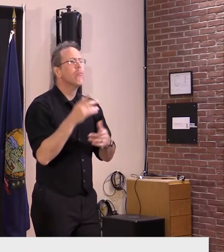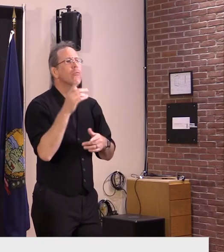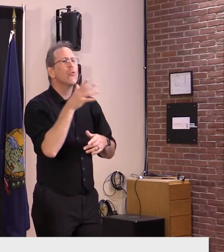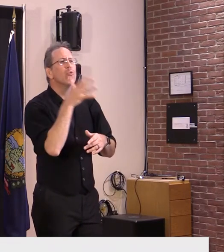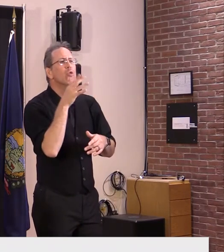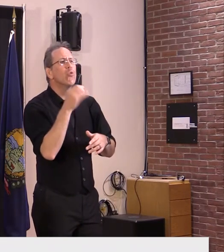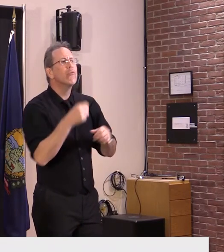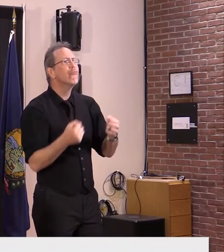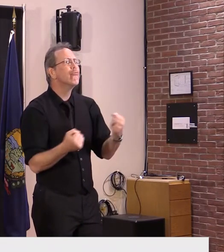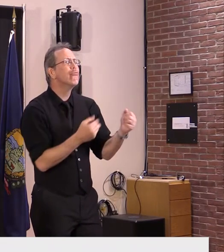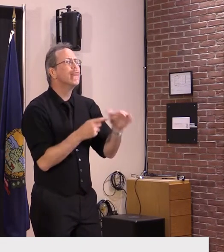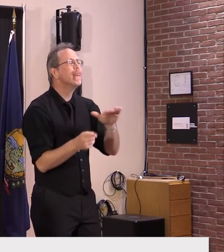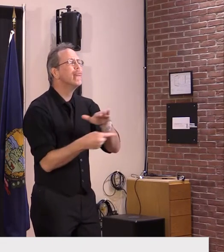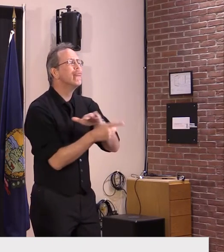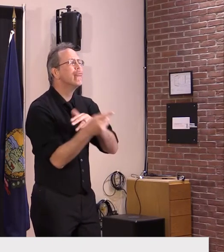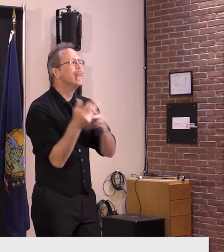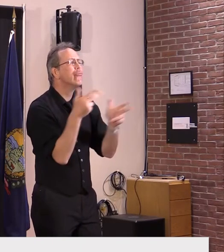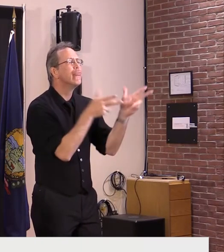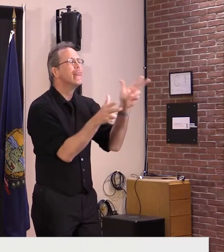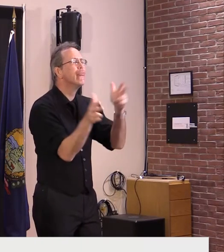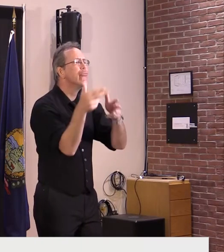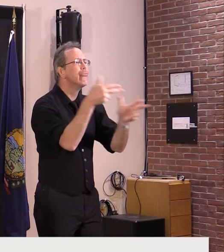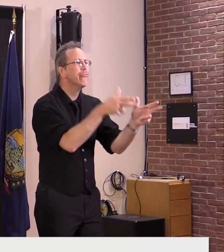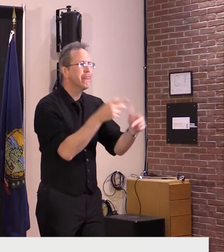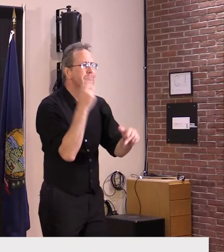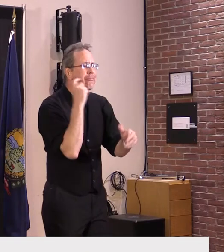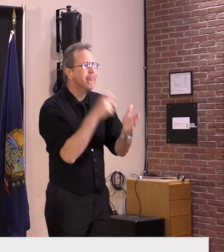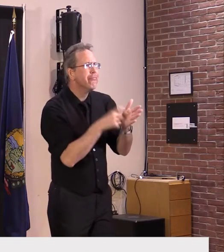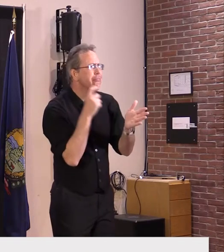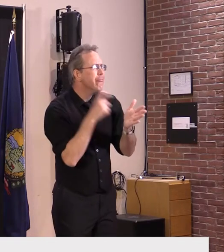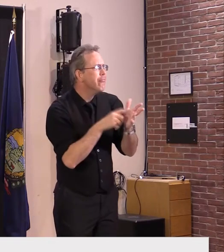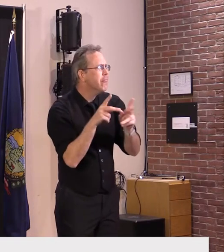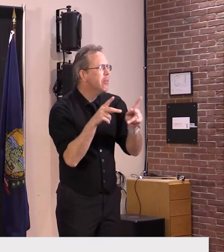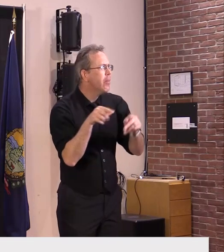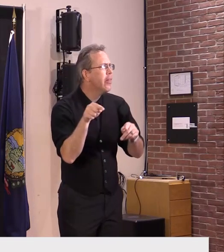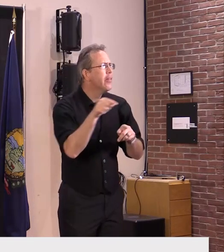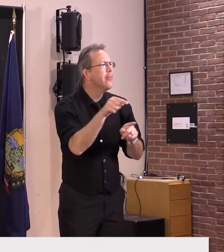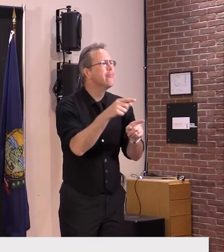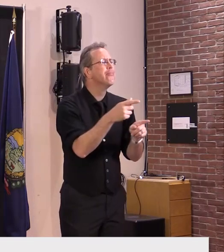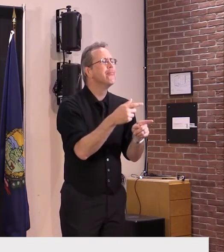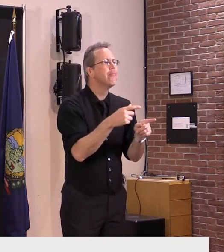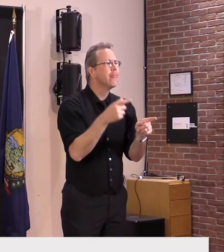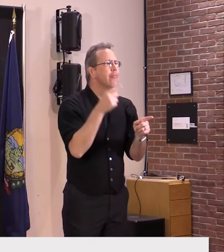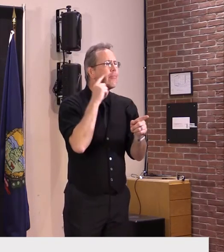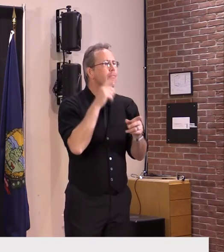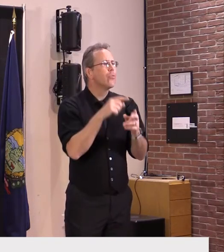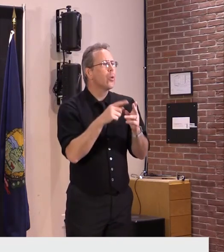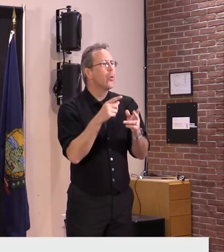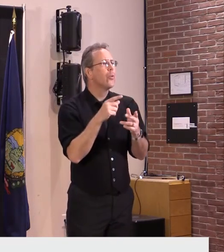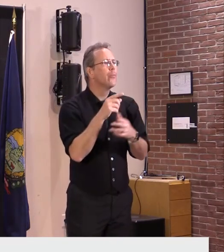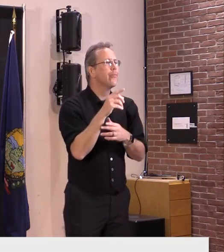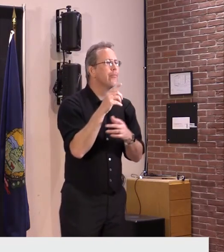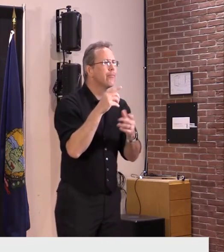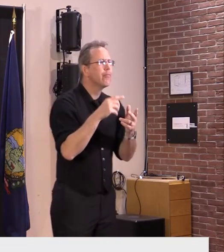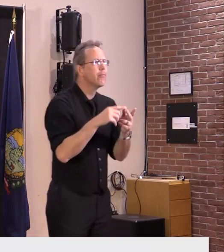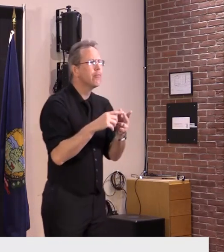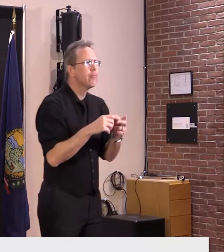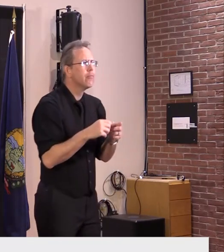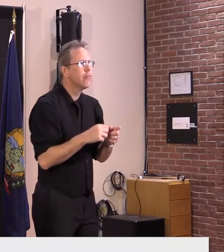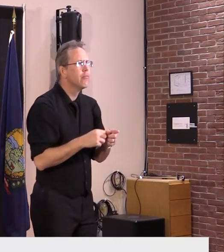more and more people have adopted Elon Musk's Starlink system for their internet in rural